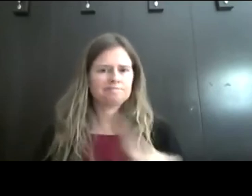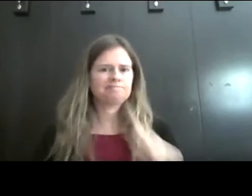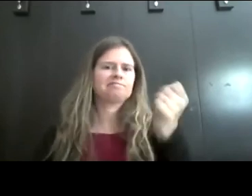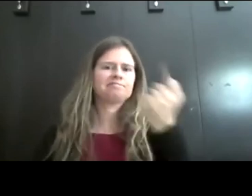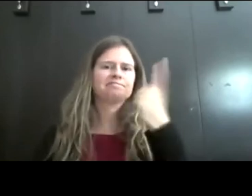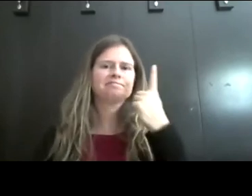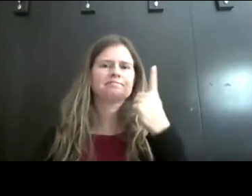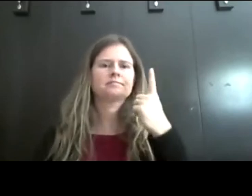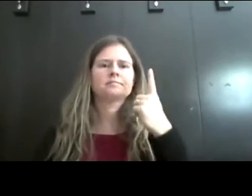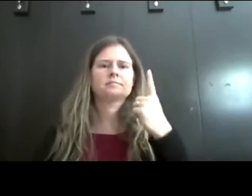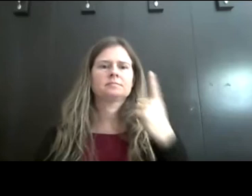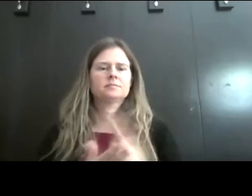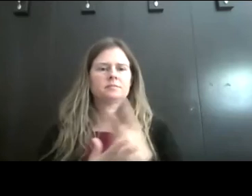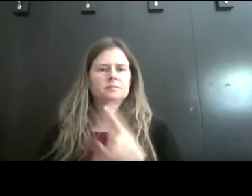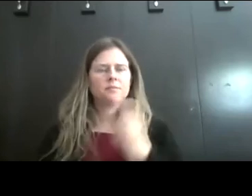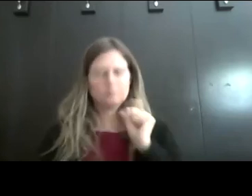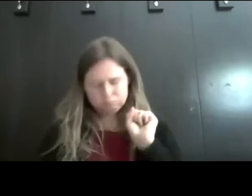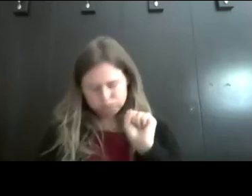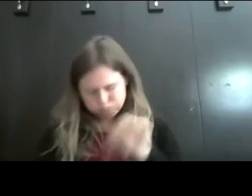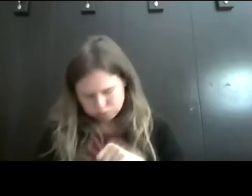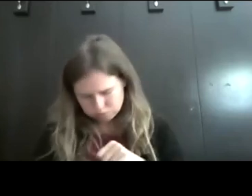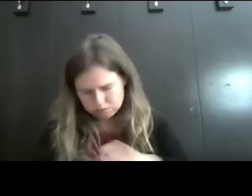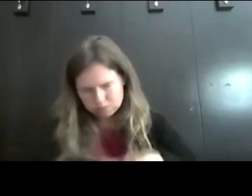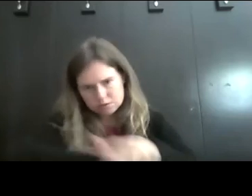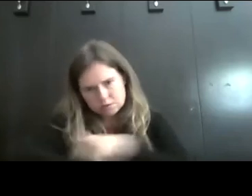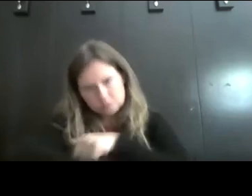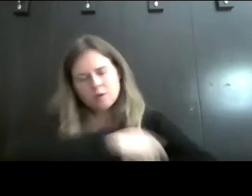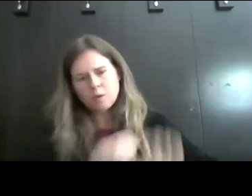there's times you just have to put your head down and do the work.